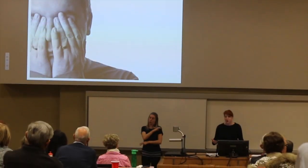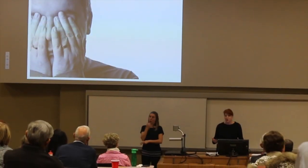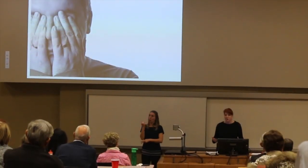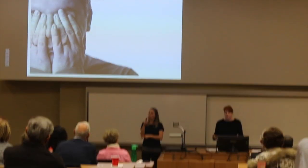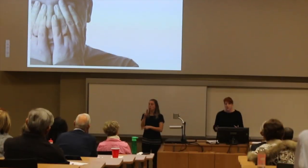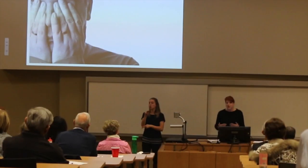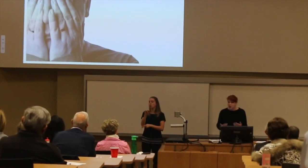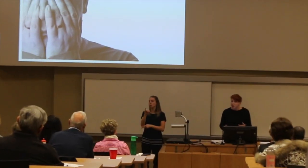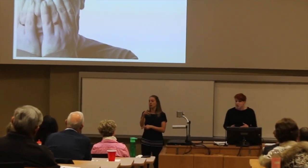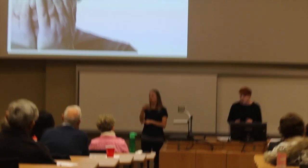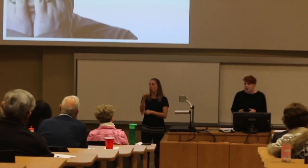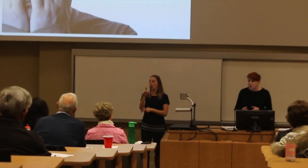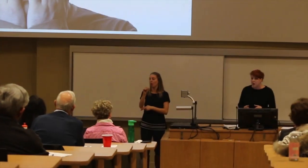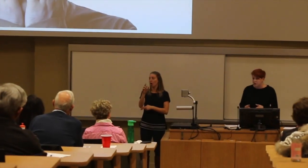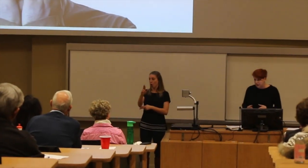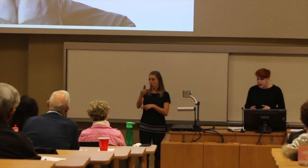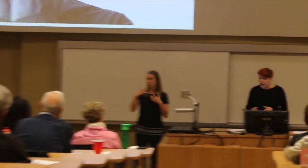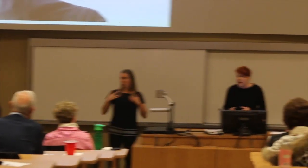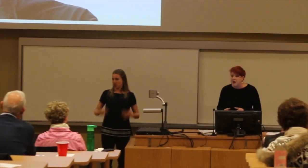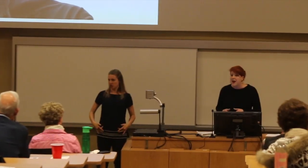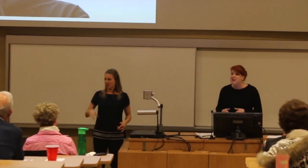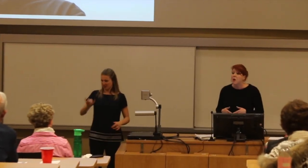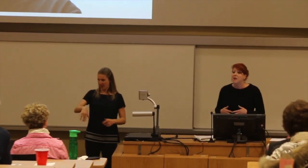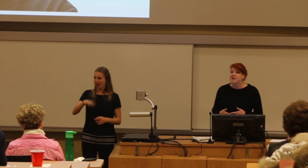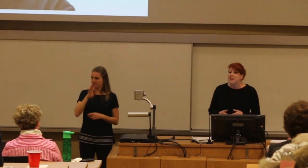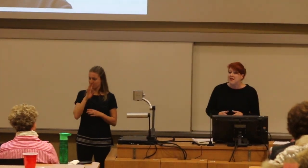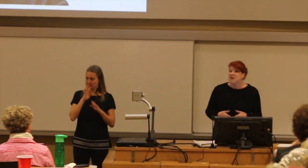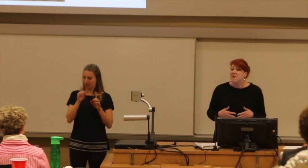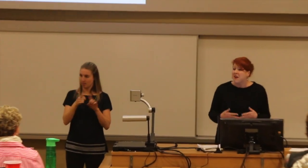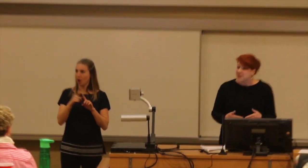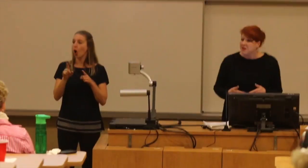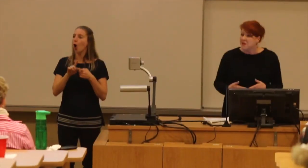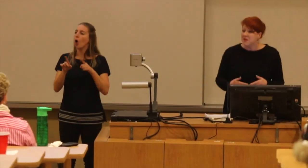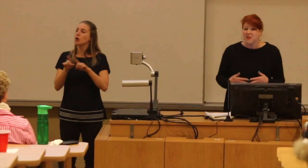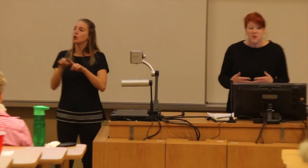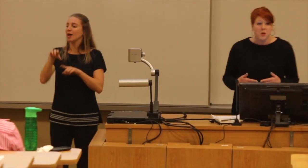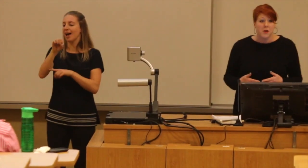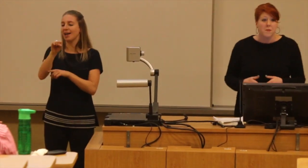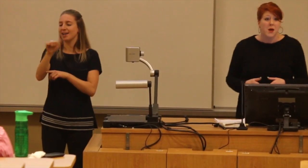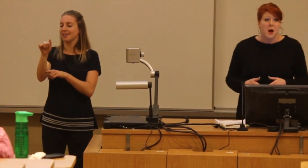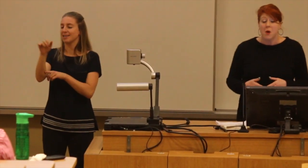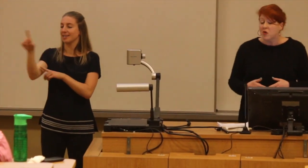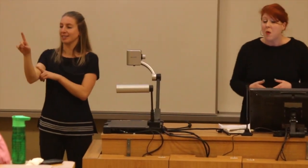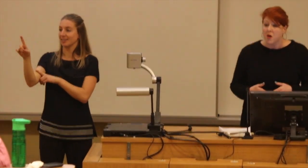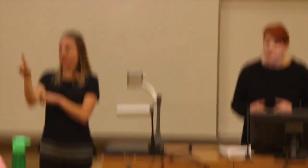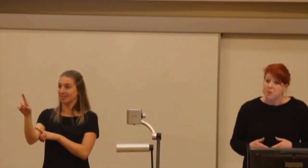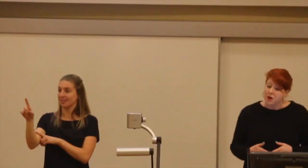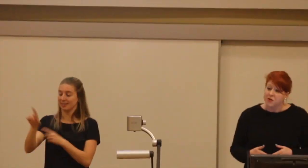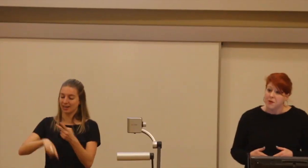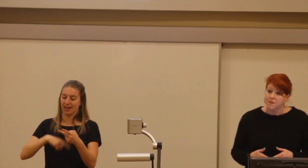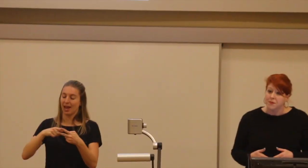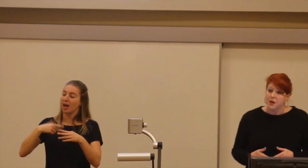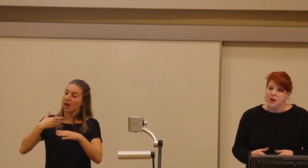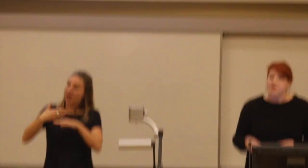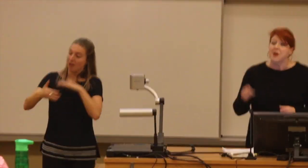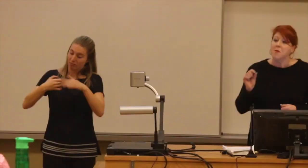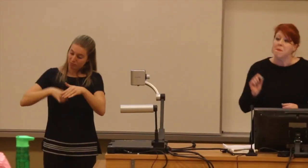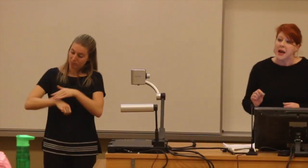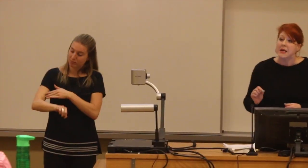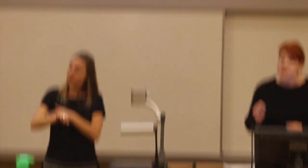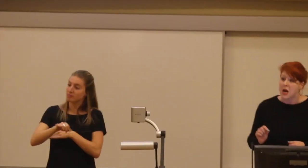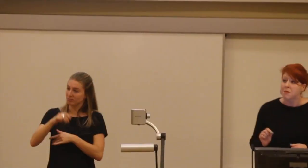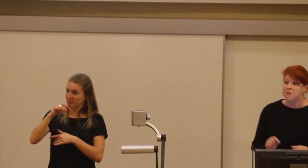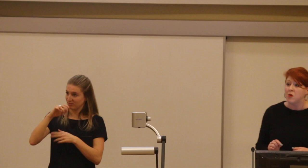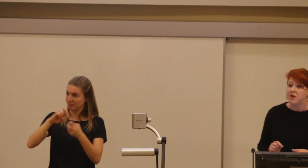unipolar depression, that's what I'm talking about today, as well as seasonal affective disorder, postpartum depression. The